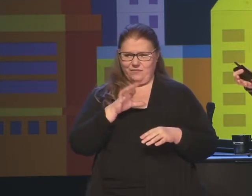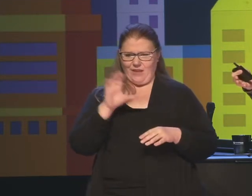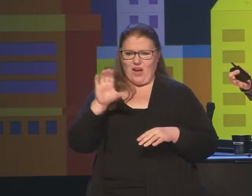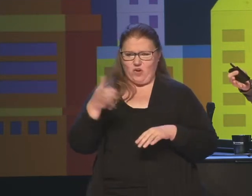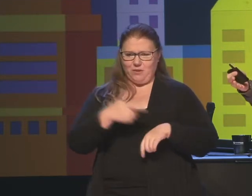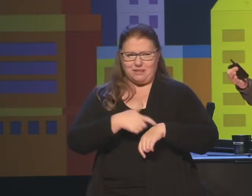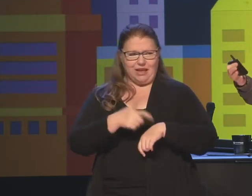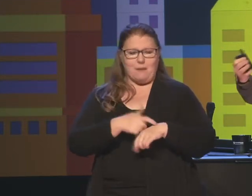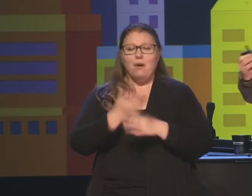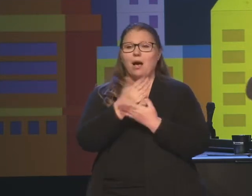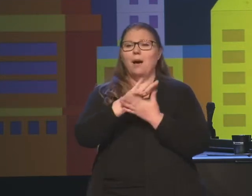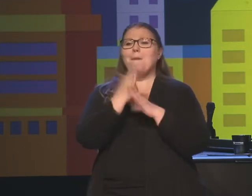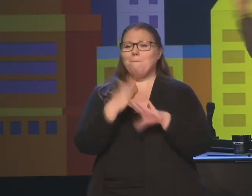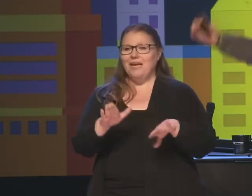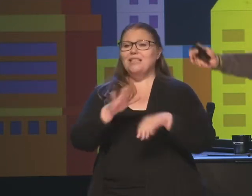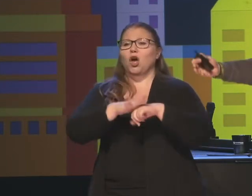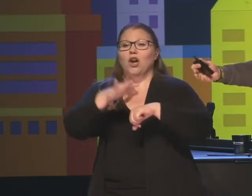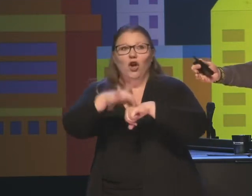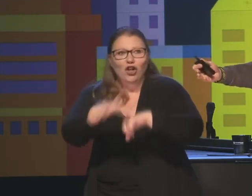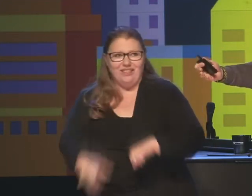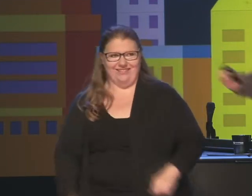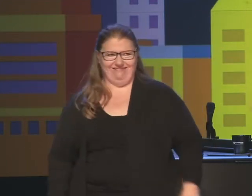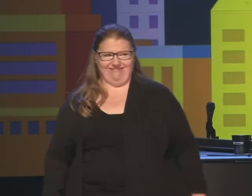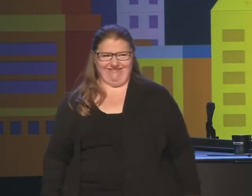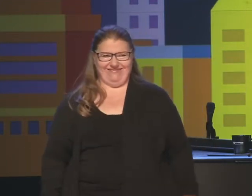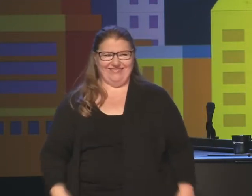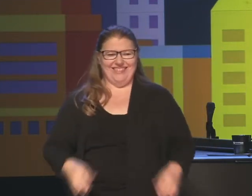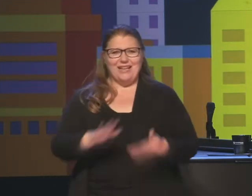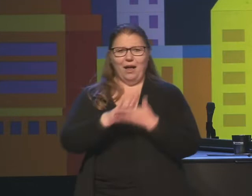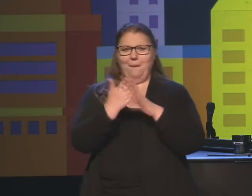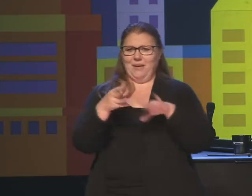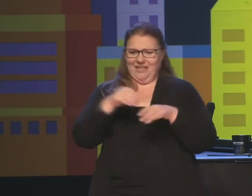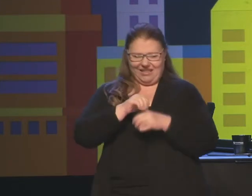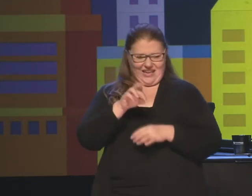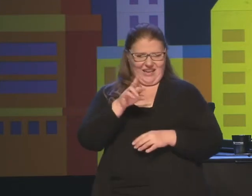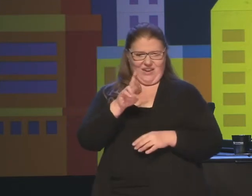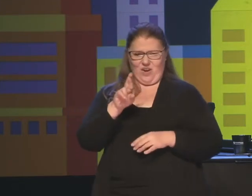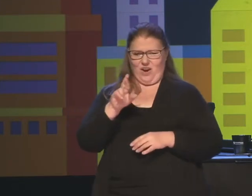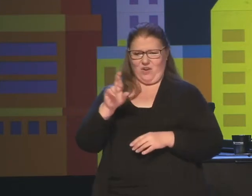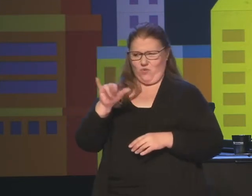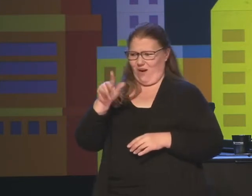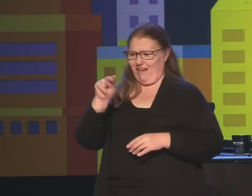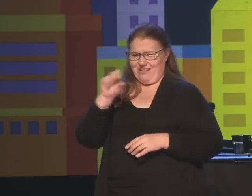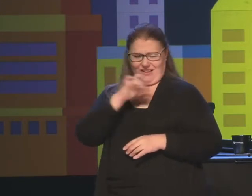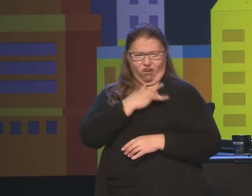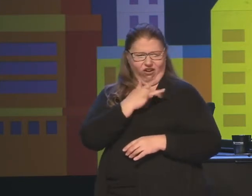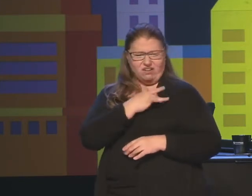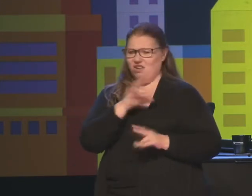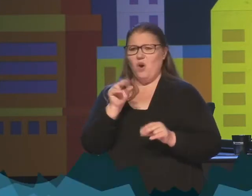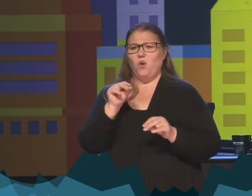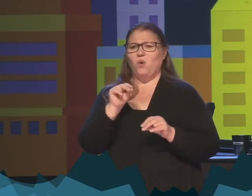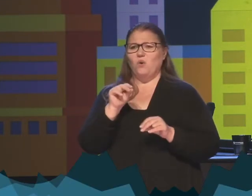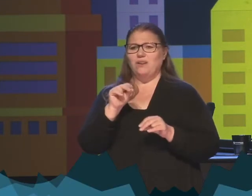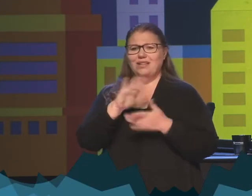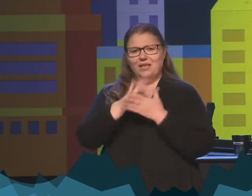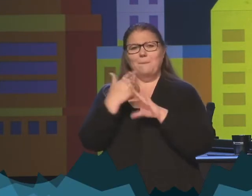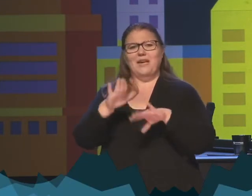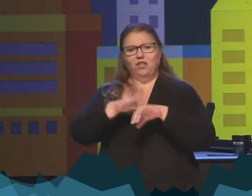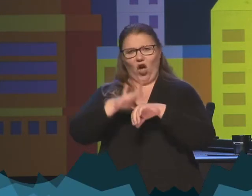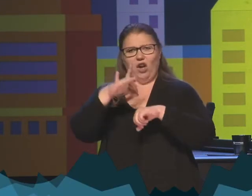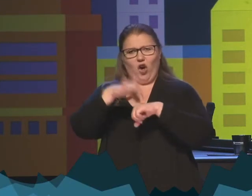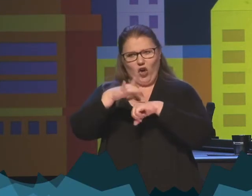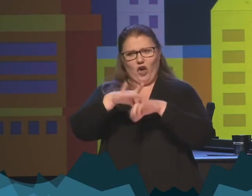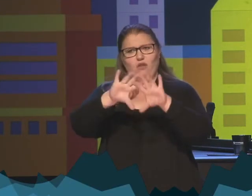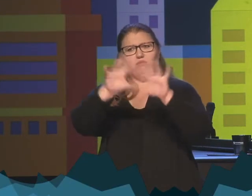earth. Peace on earth. It's not like peace in Ryan's heart. No. This is like about peace on earth. Okay, so let's get to the